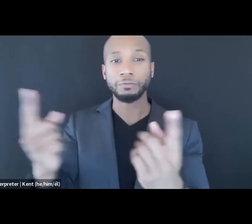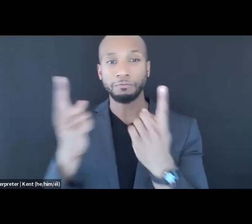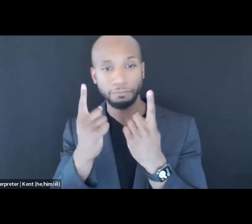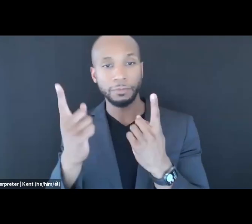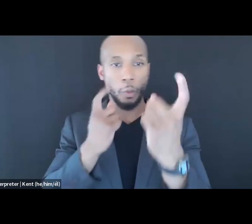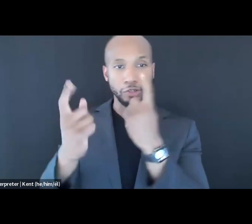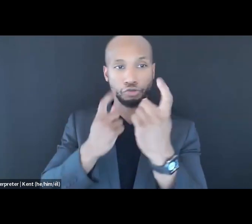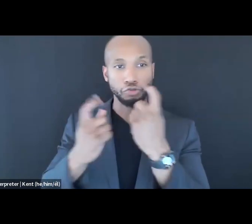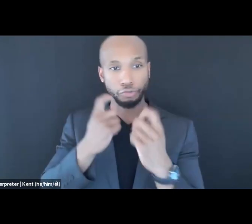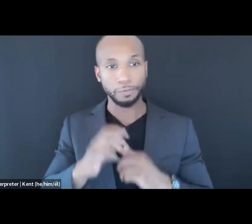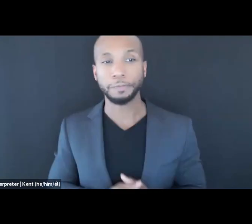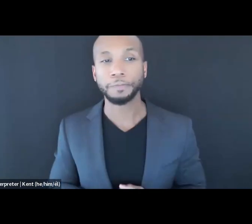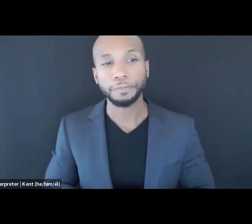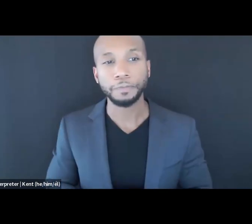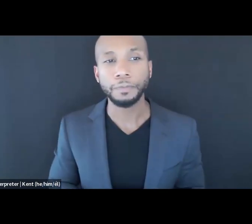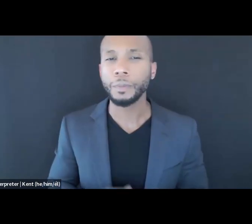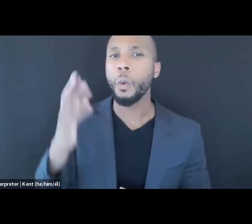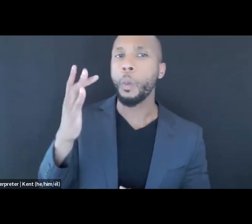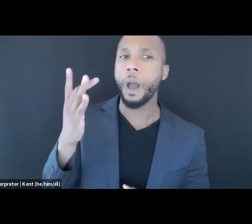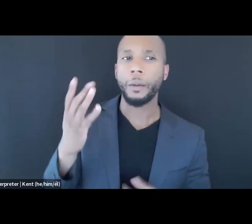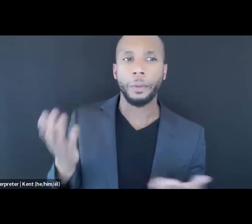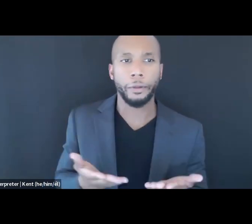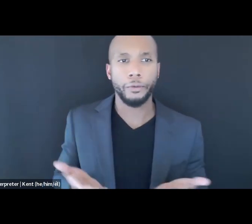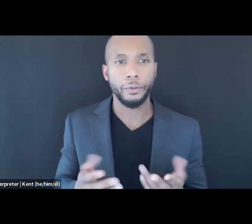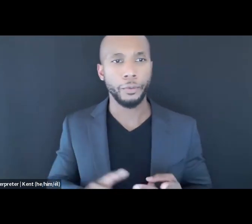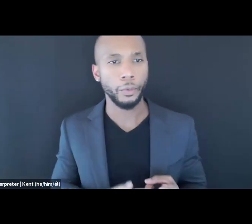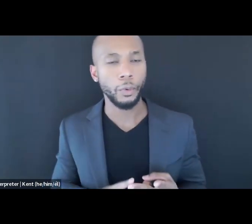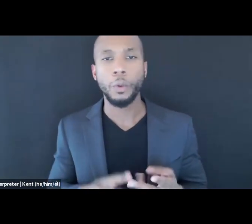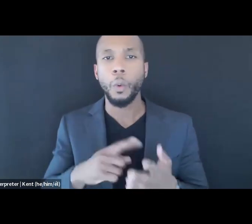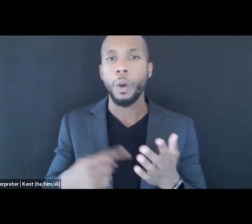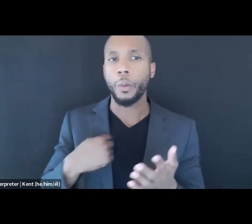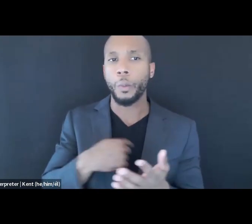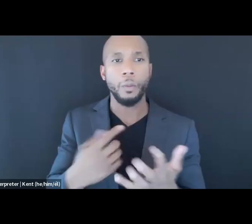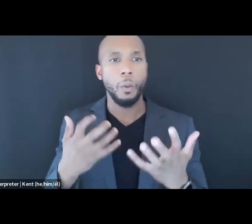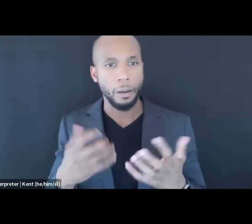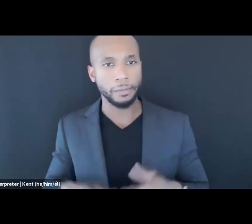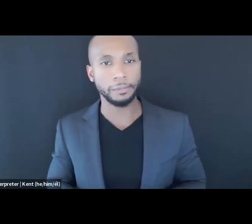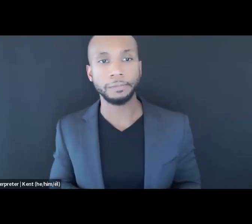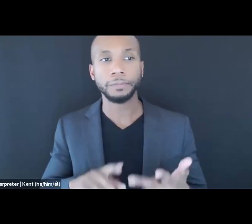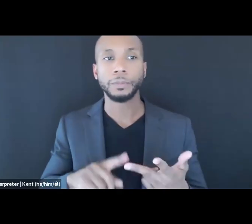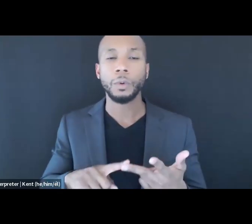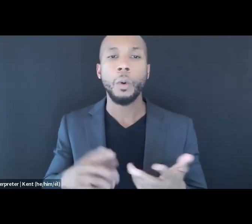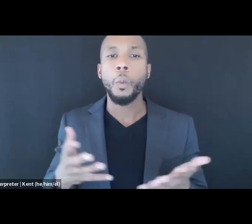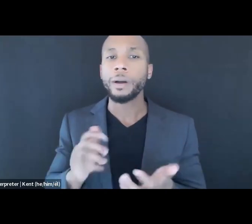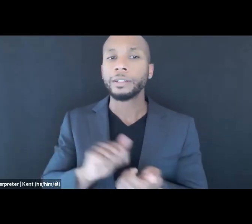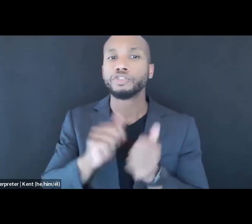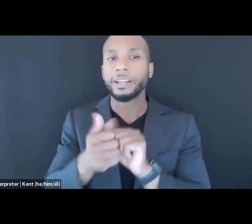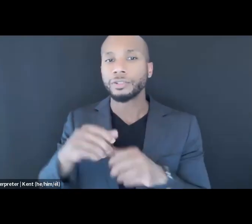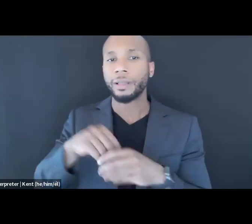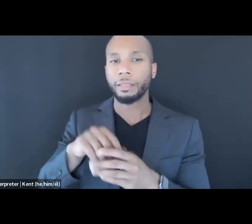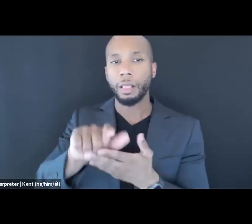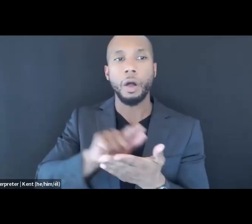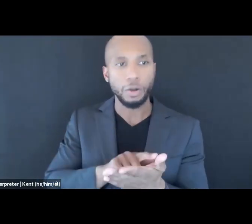us questions. Why were we there? What did we want? What changes